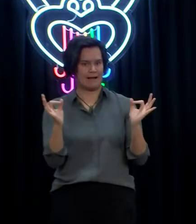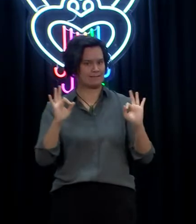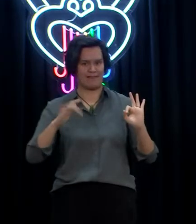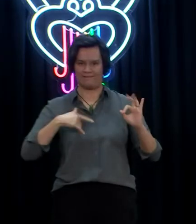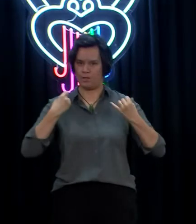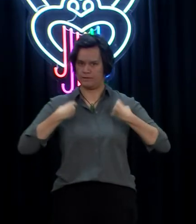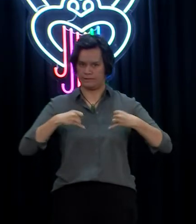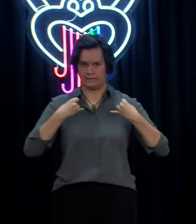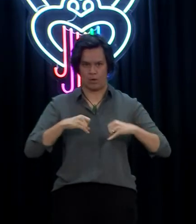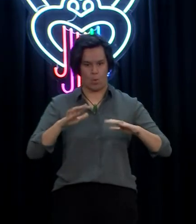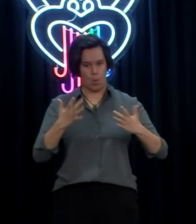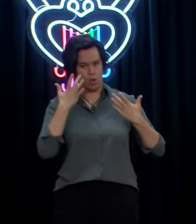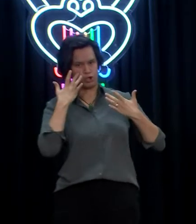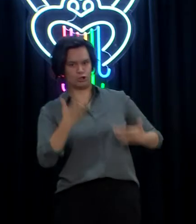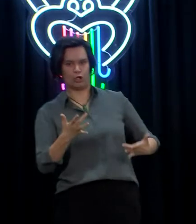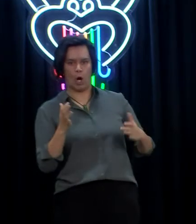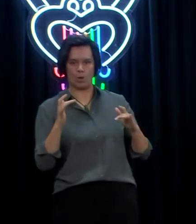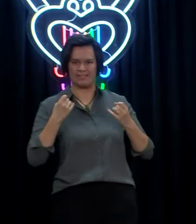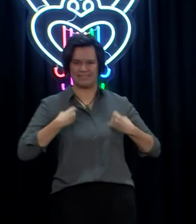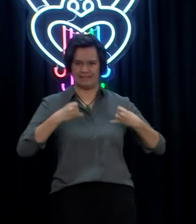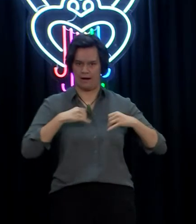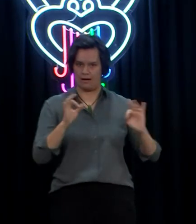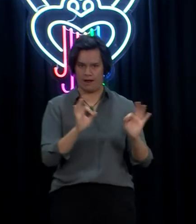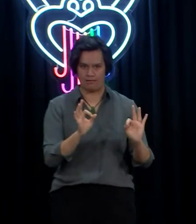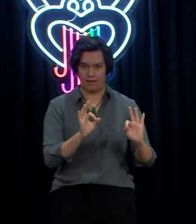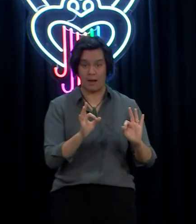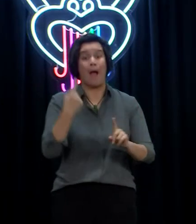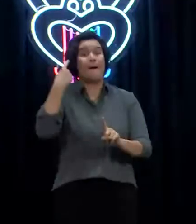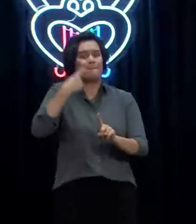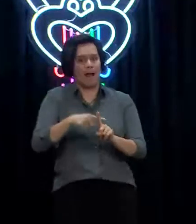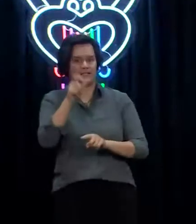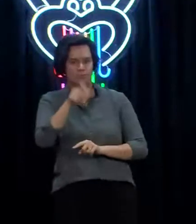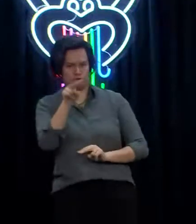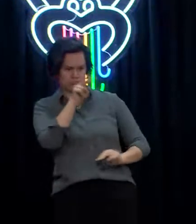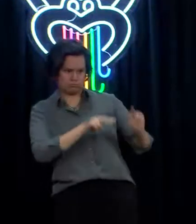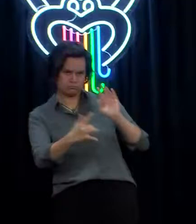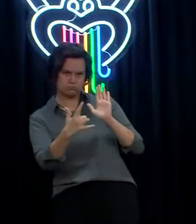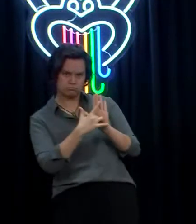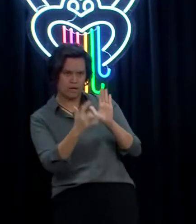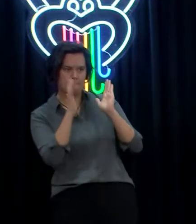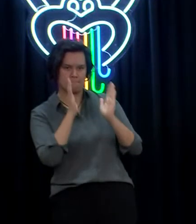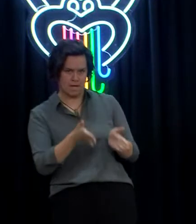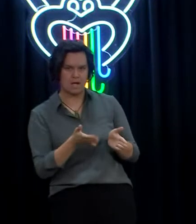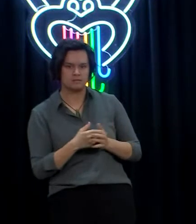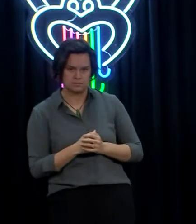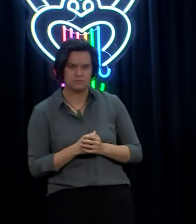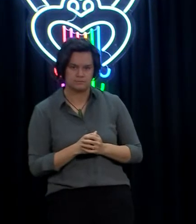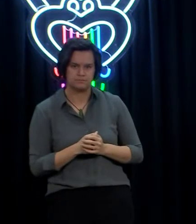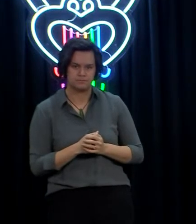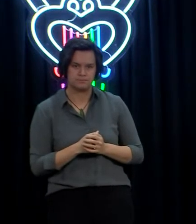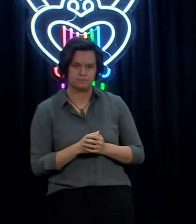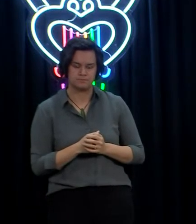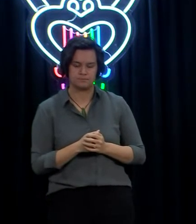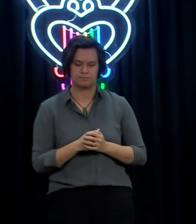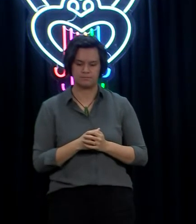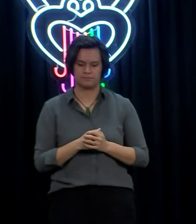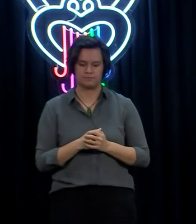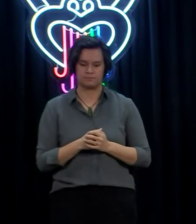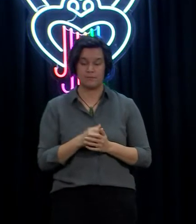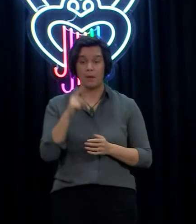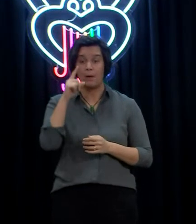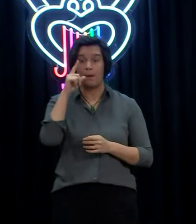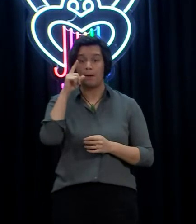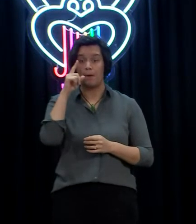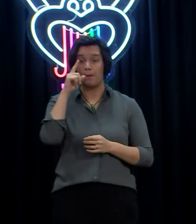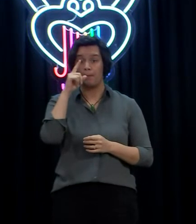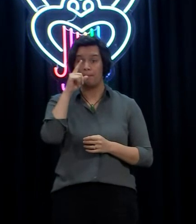isolation as determined by medical officer of health or health practitioner. This continues to be the case for those who reside in